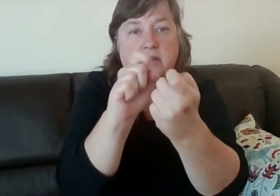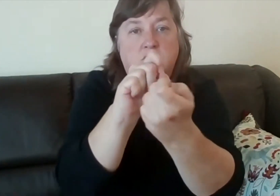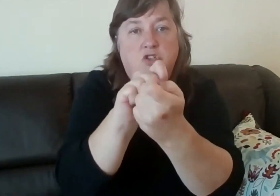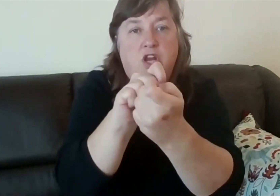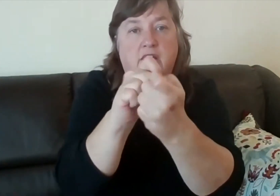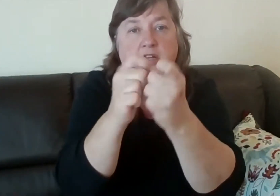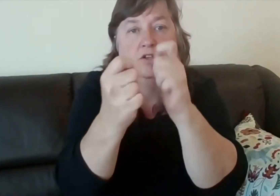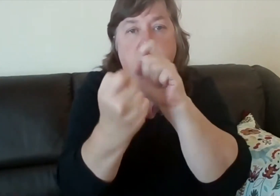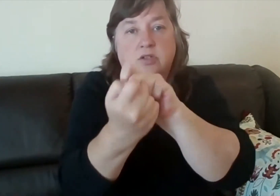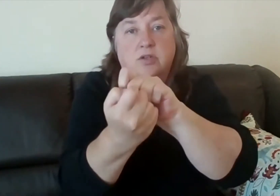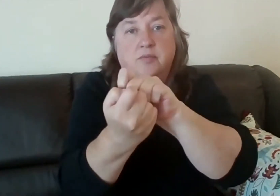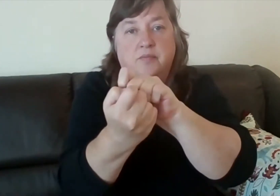Change.